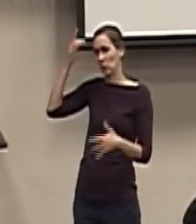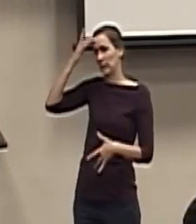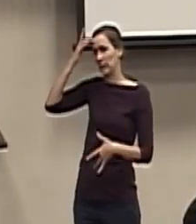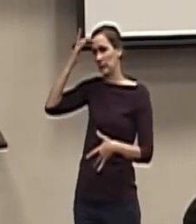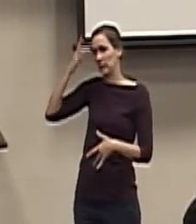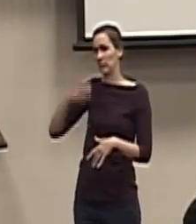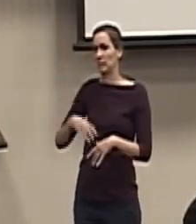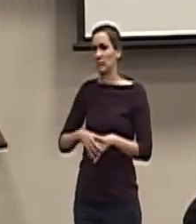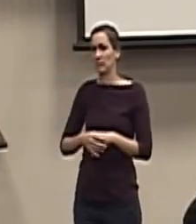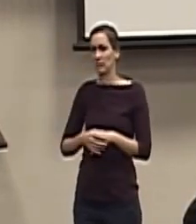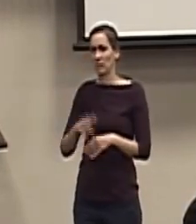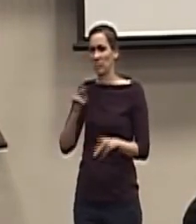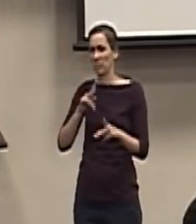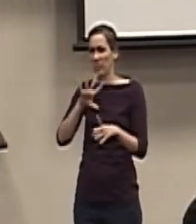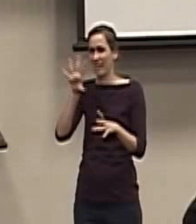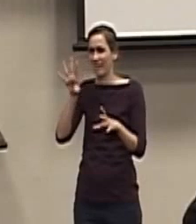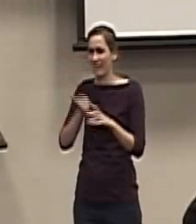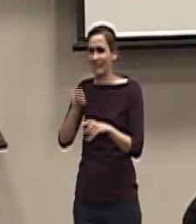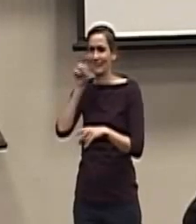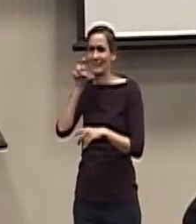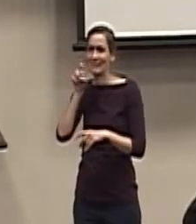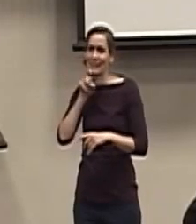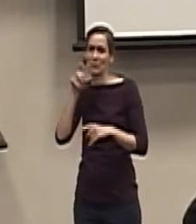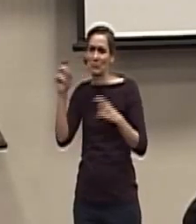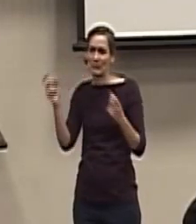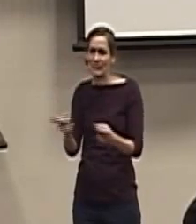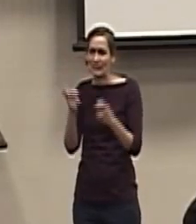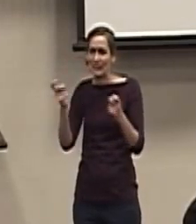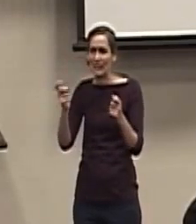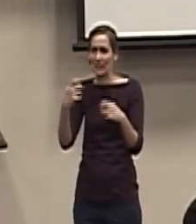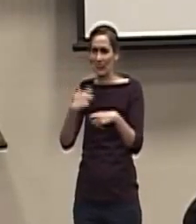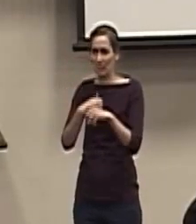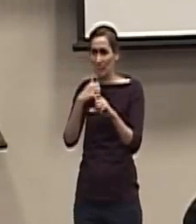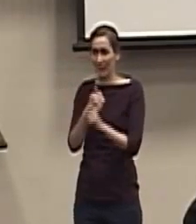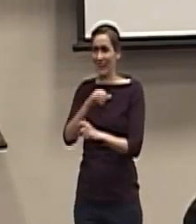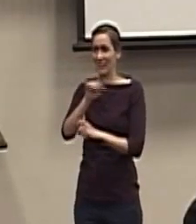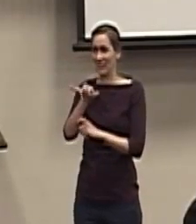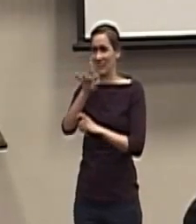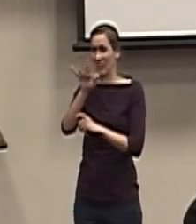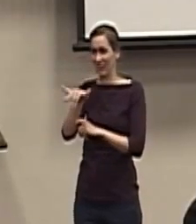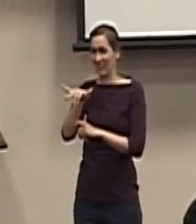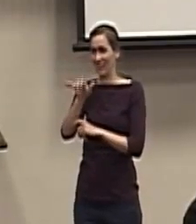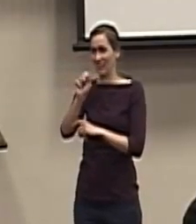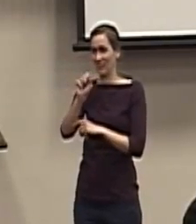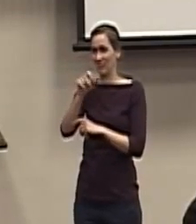people involved in the kind of sexual immorality that would make Jerry Springer blush.